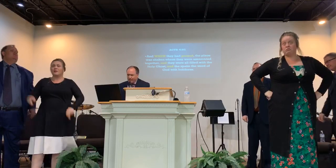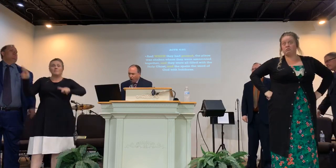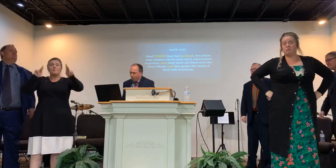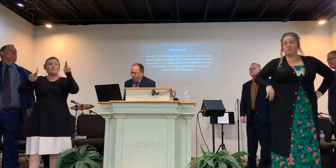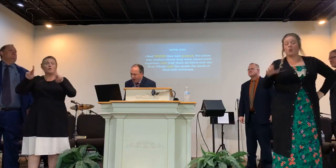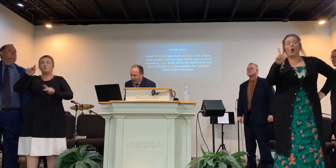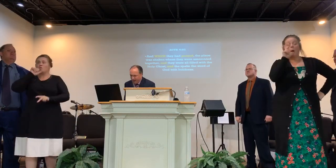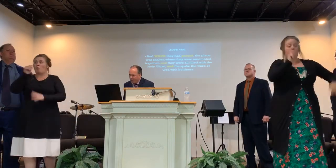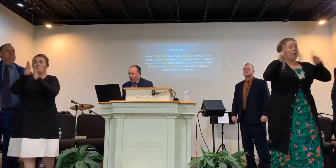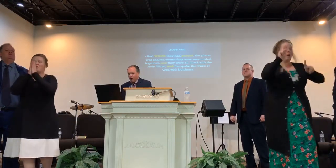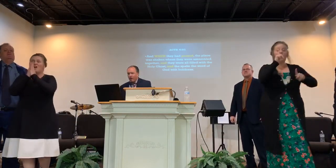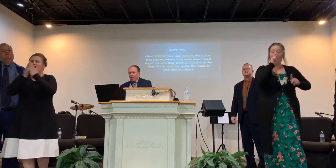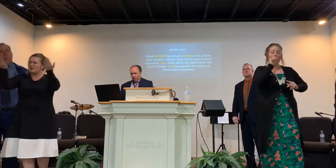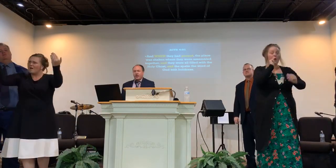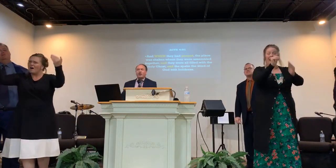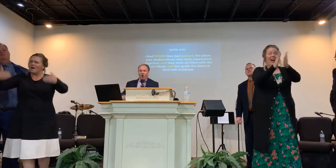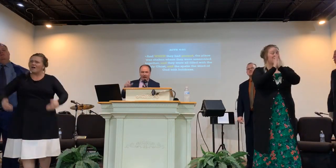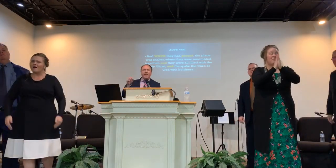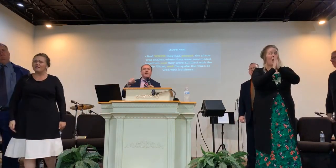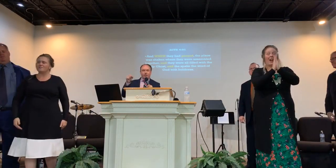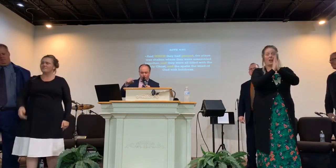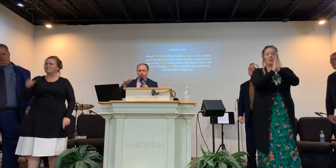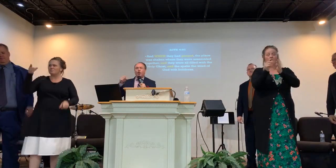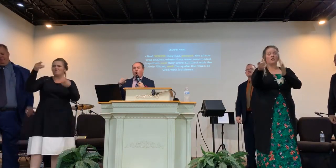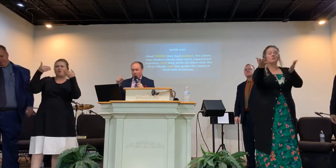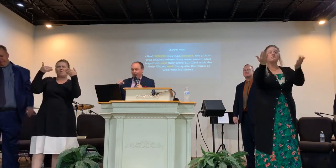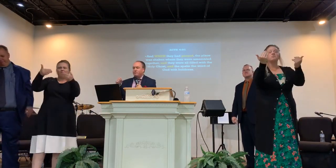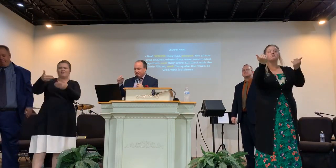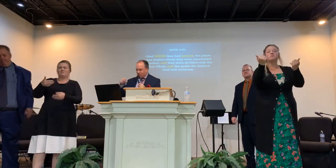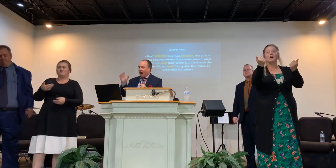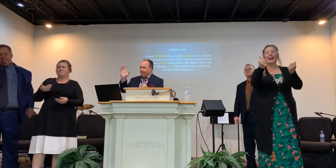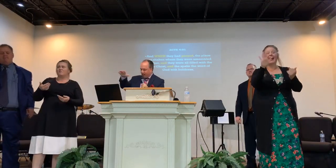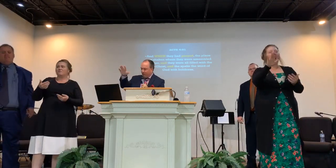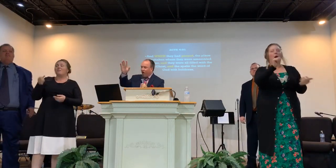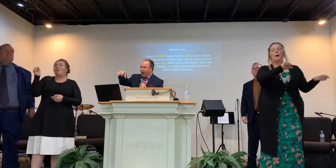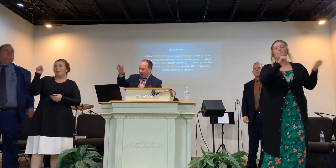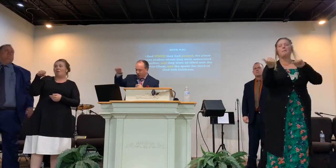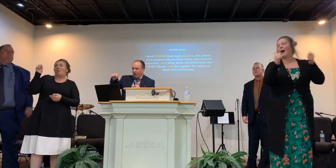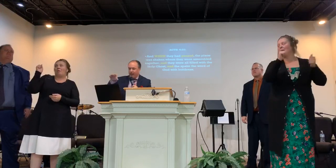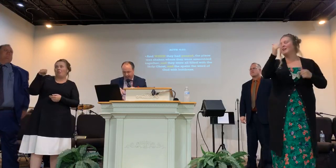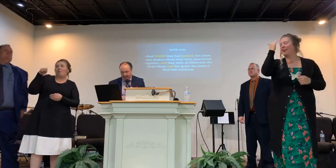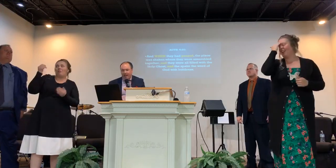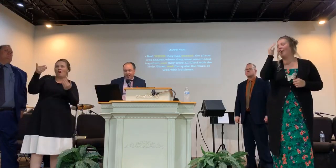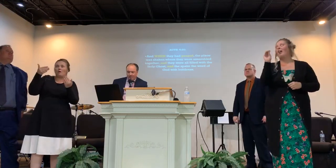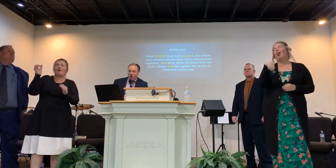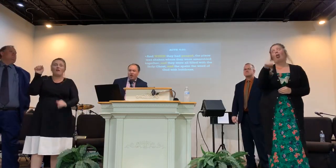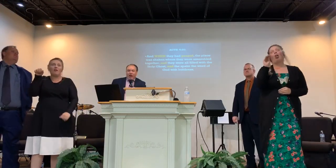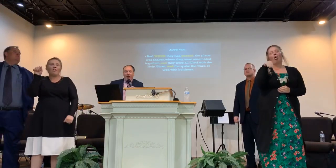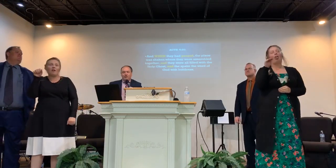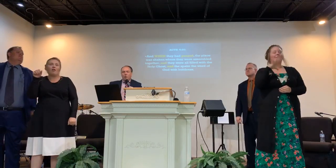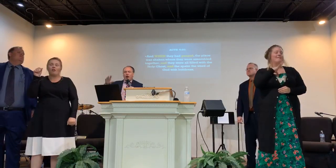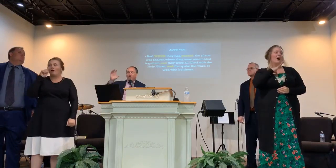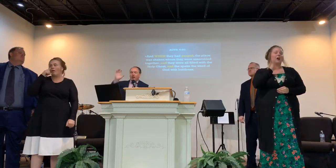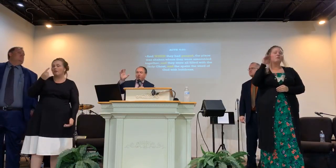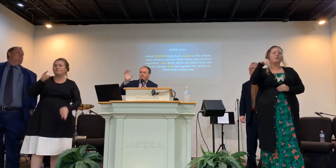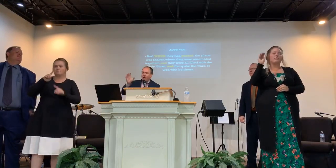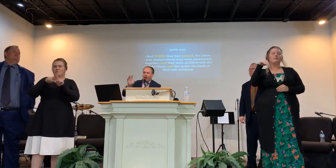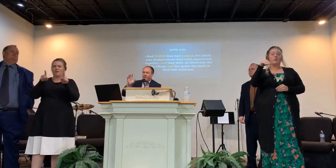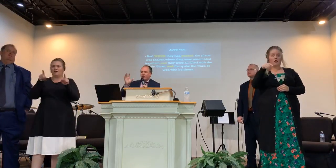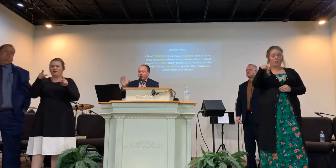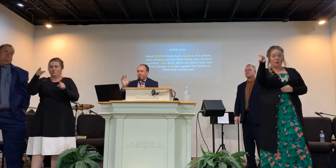People that don't pray, come on. You can go ahead and give me your good old Baptist nod. That's all right. Go ahead. Come on. Have you